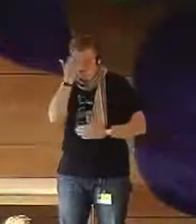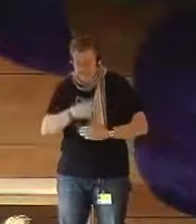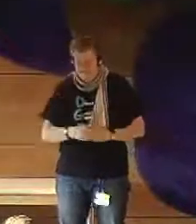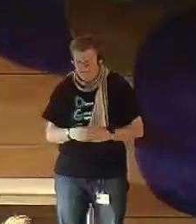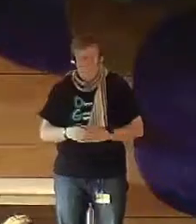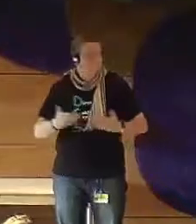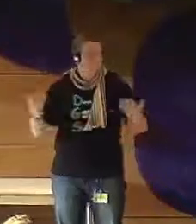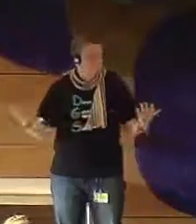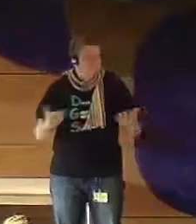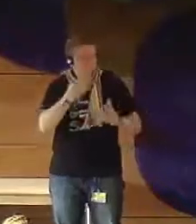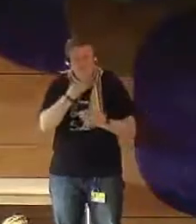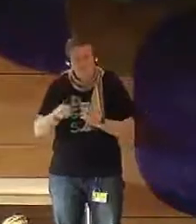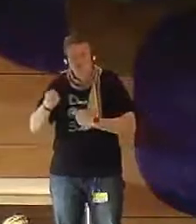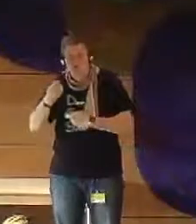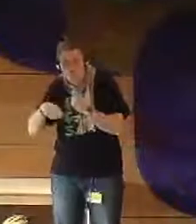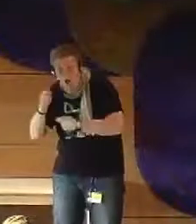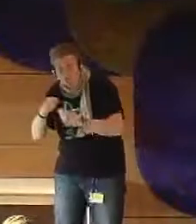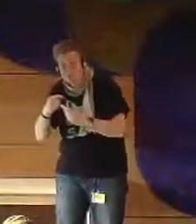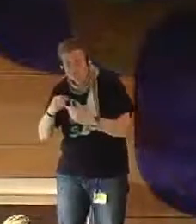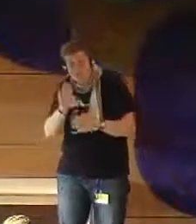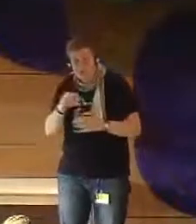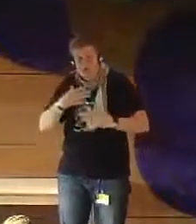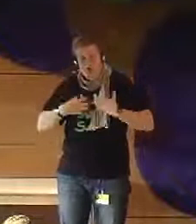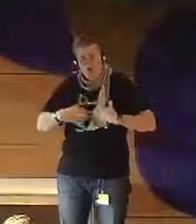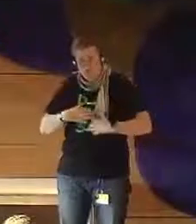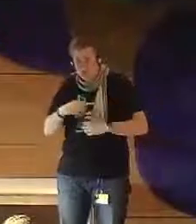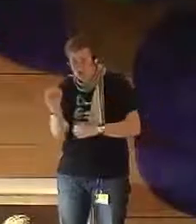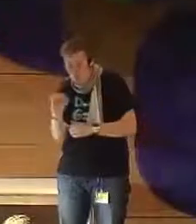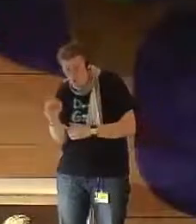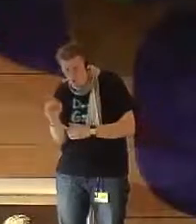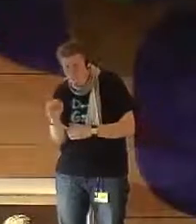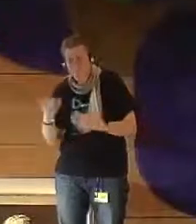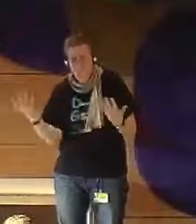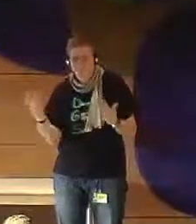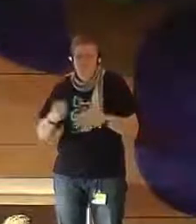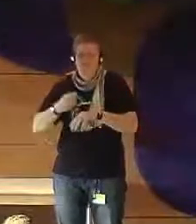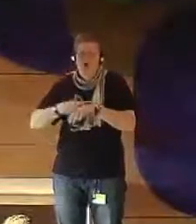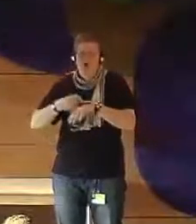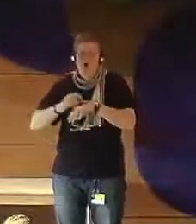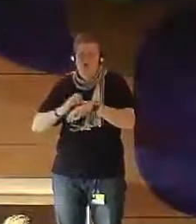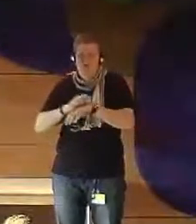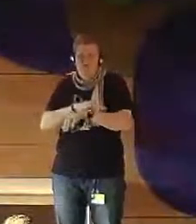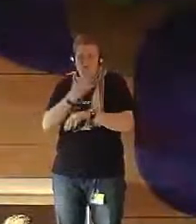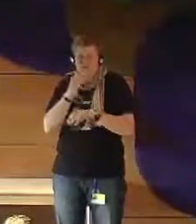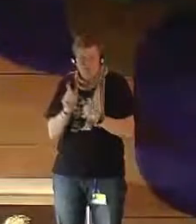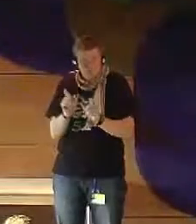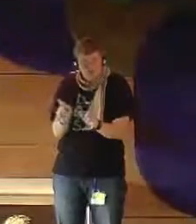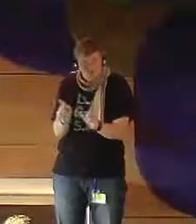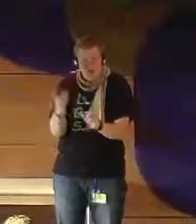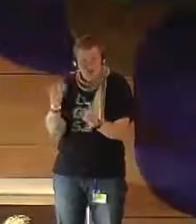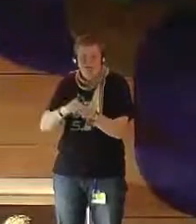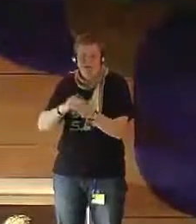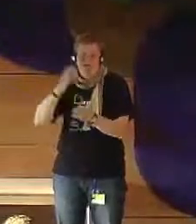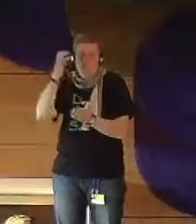you against osteoporosis. Because most of your bone strength is laid down in your